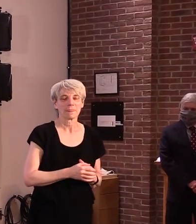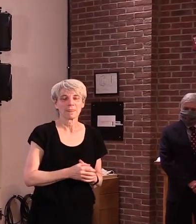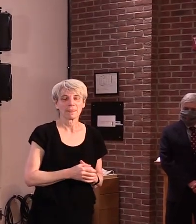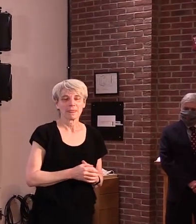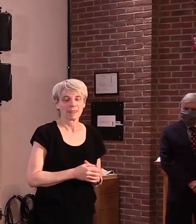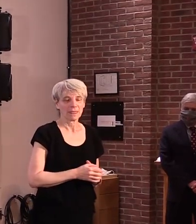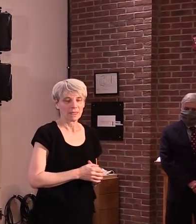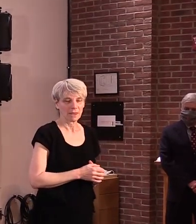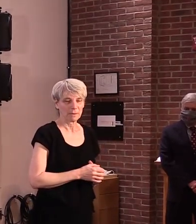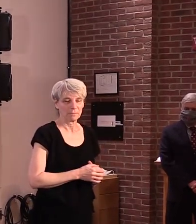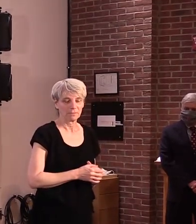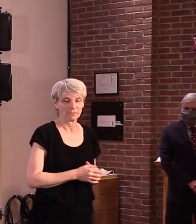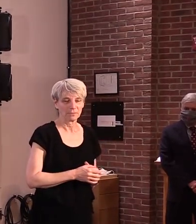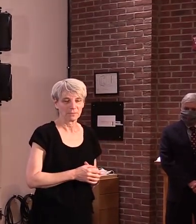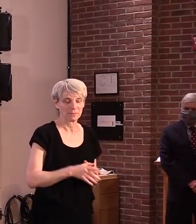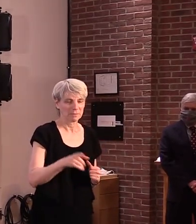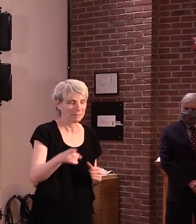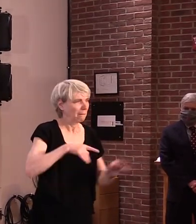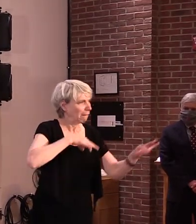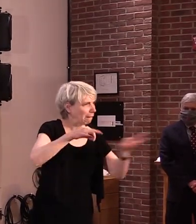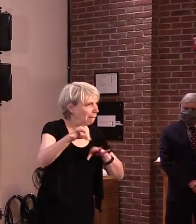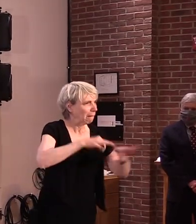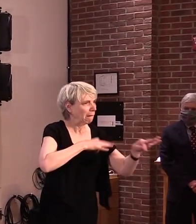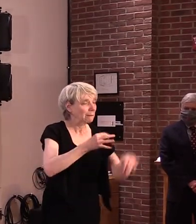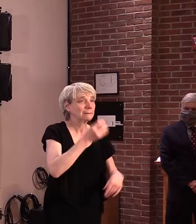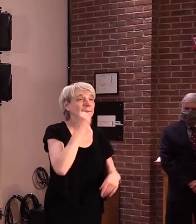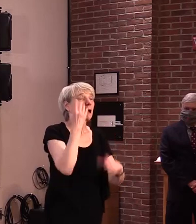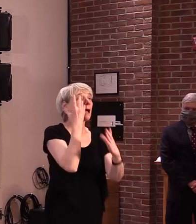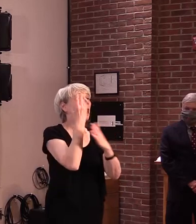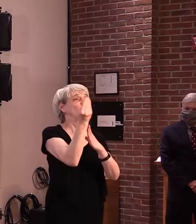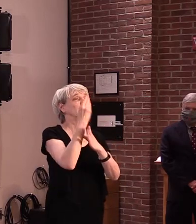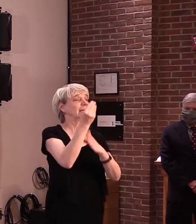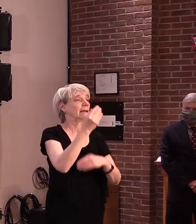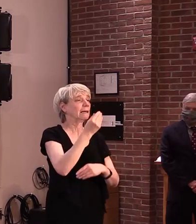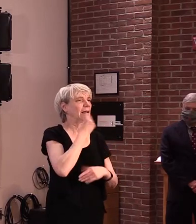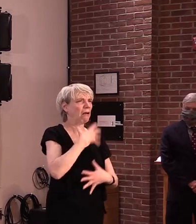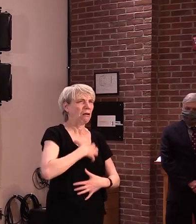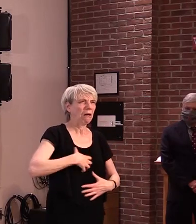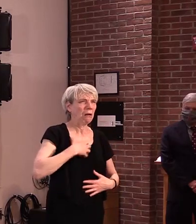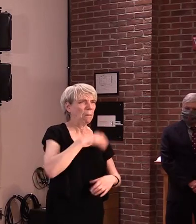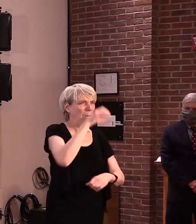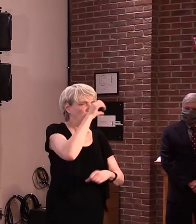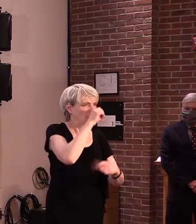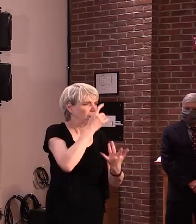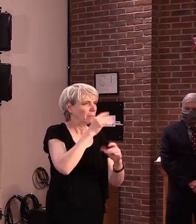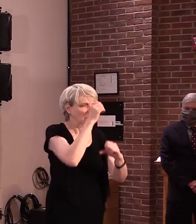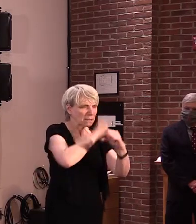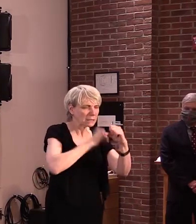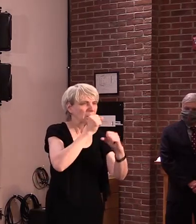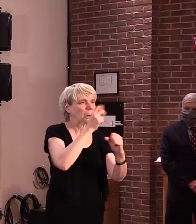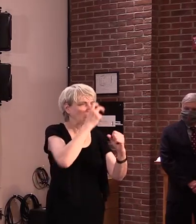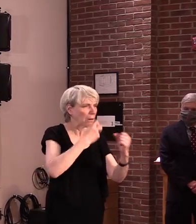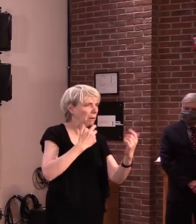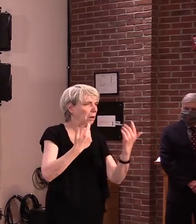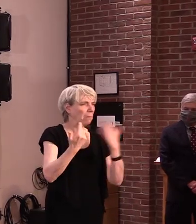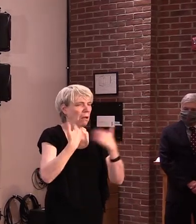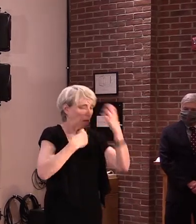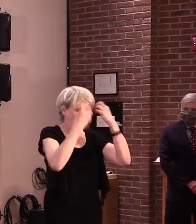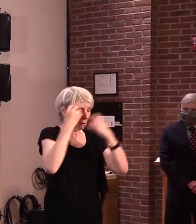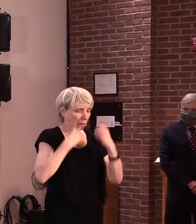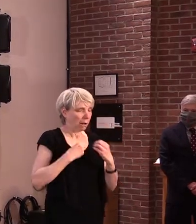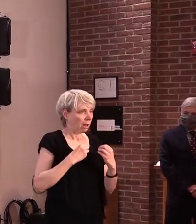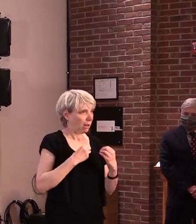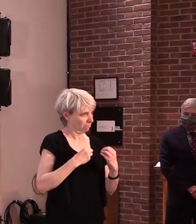If the situation is as grim as you paint and we wouldn't want to sit outdoors because of the bugs, that would be very sad. But I would